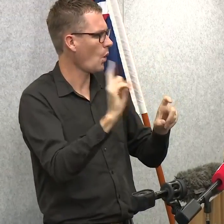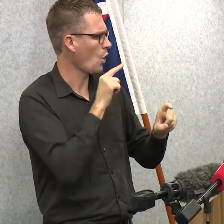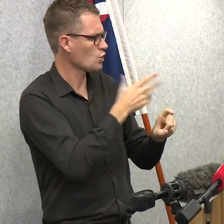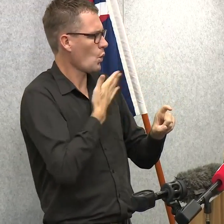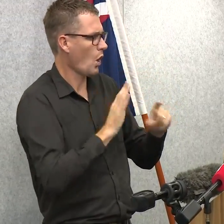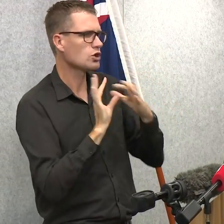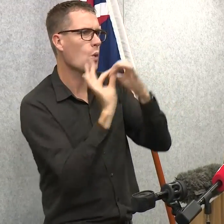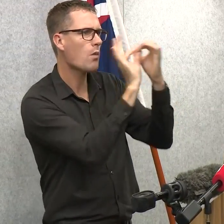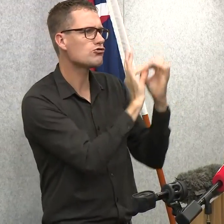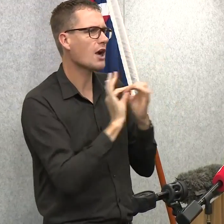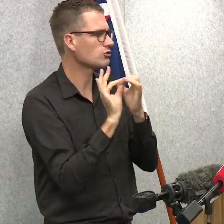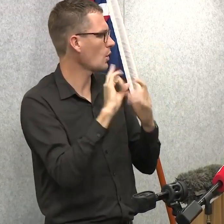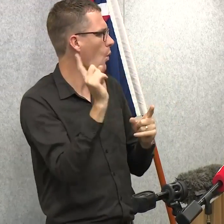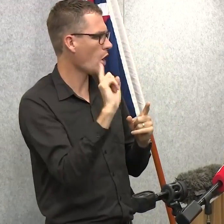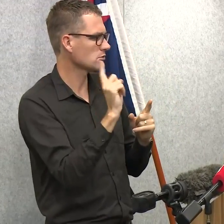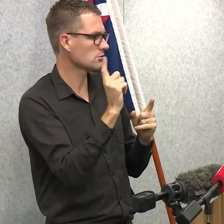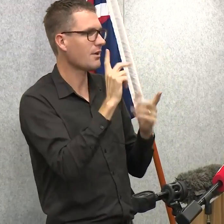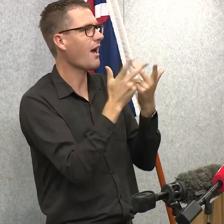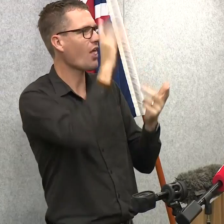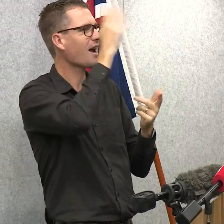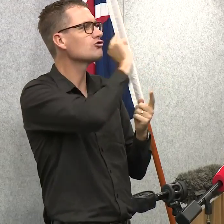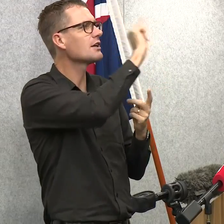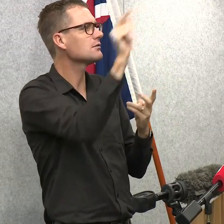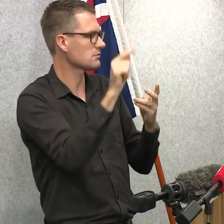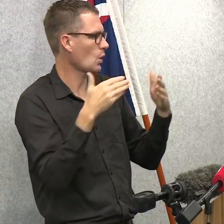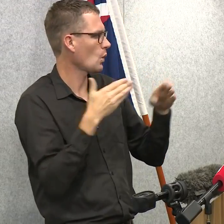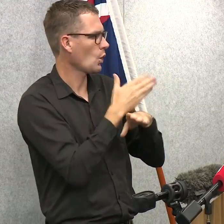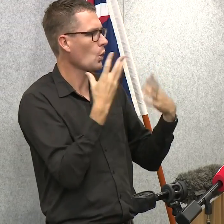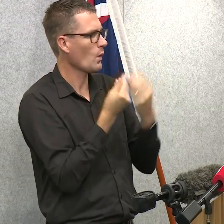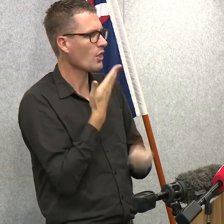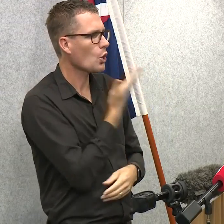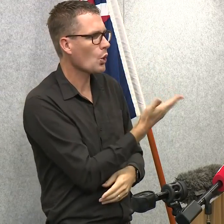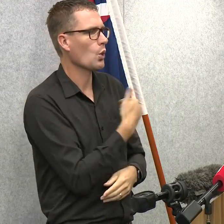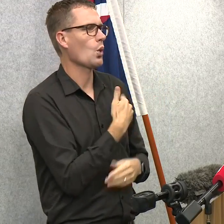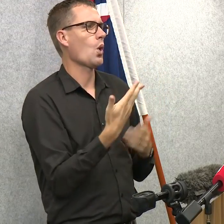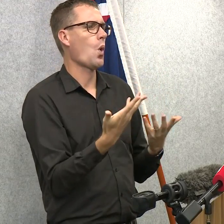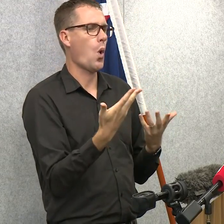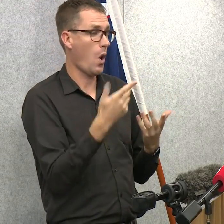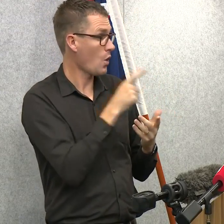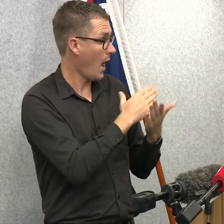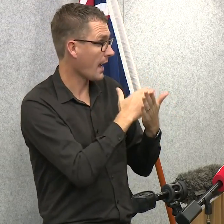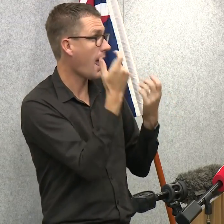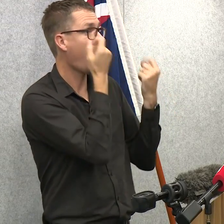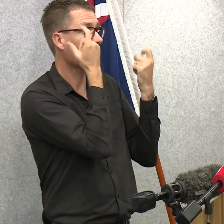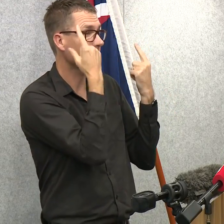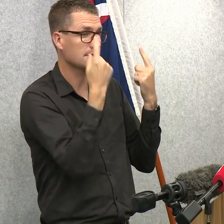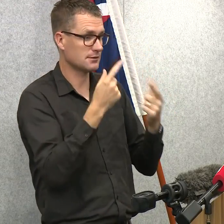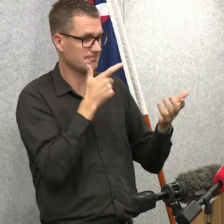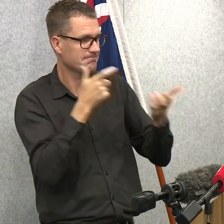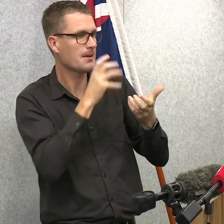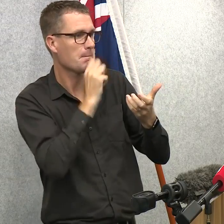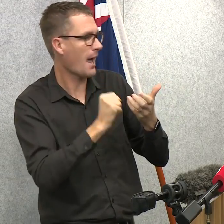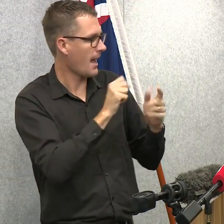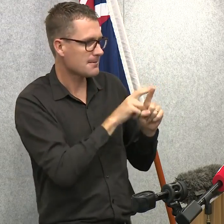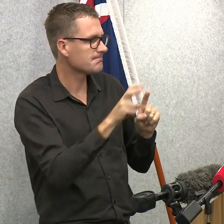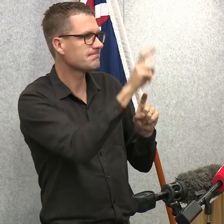for and have received internationally? Are you getting any clearer picture of the gunman's movements overseas, path to radicalisation, that